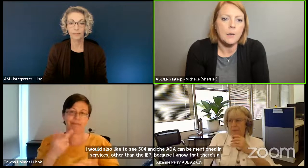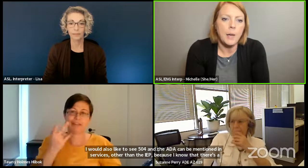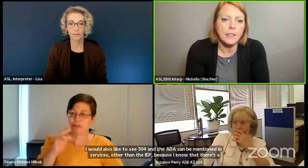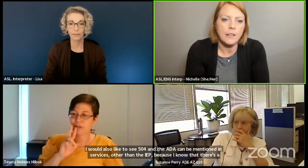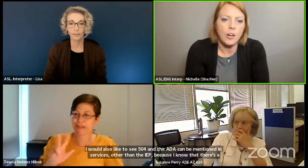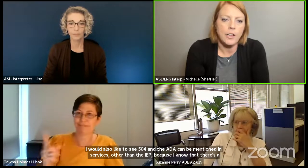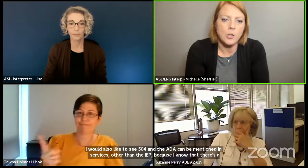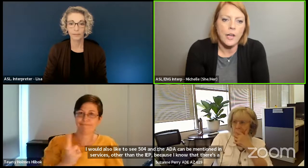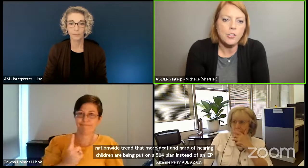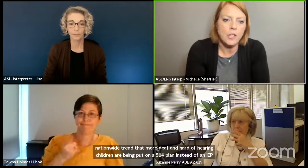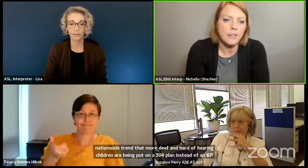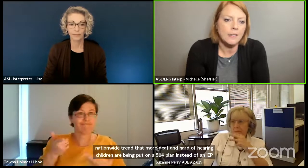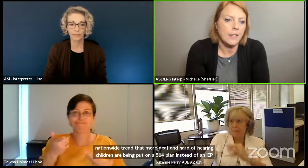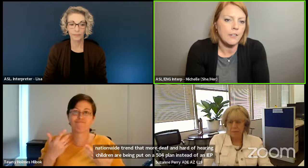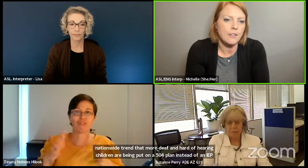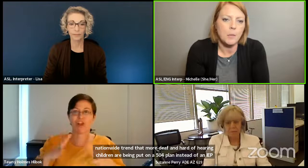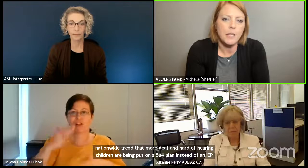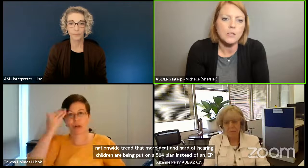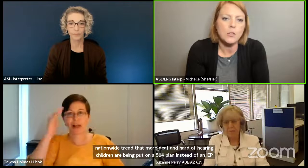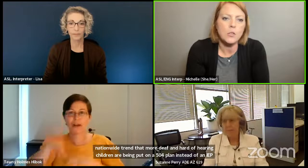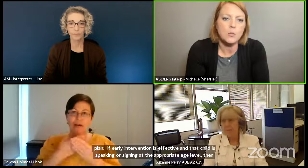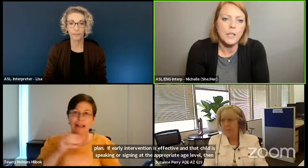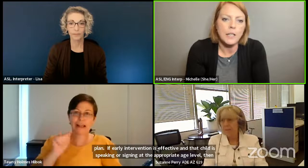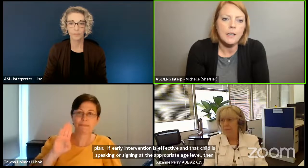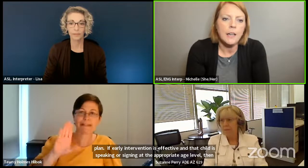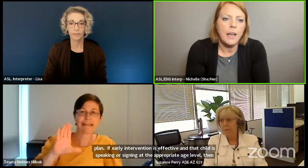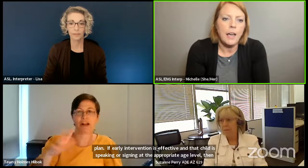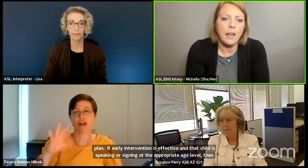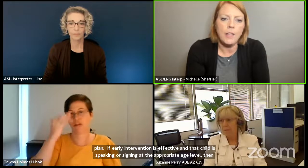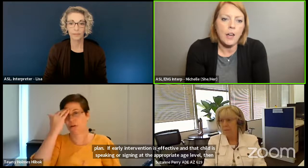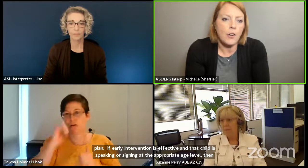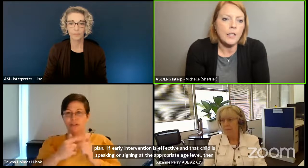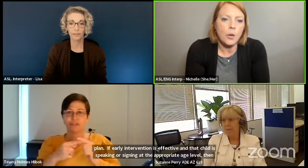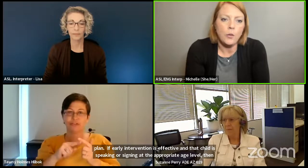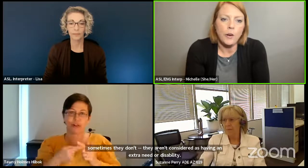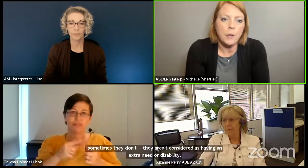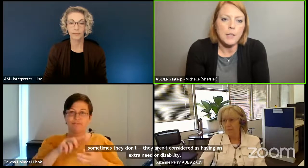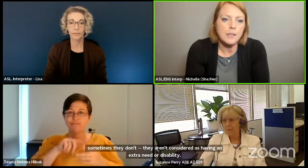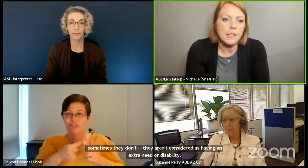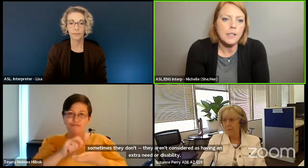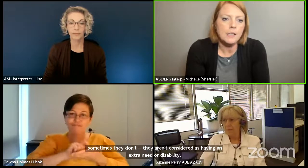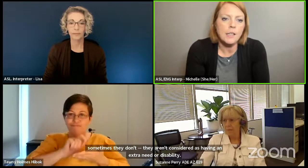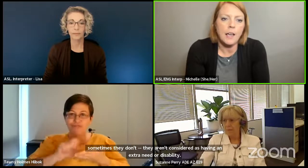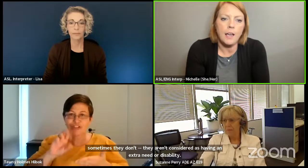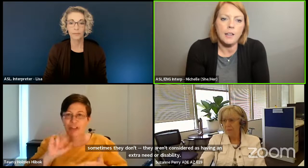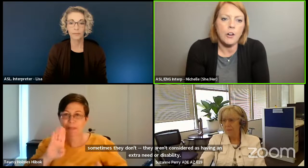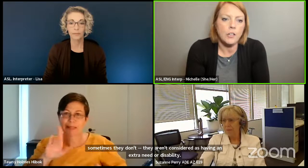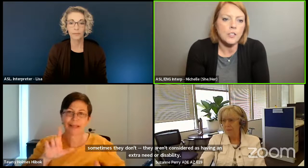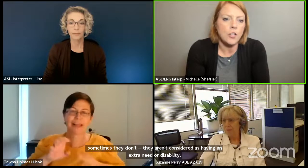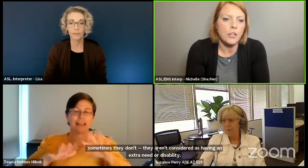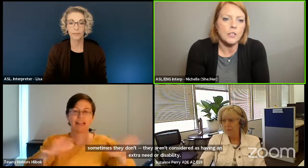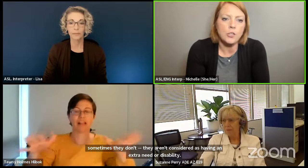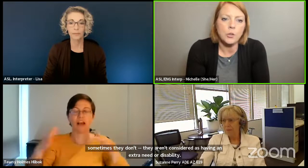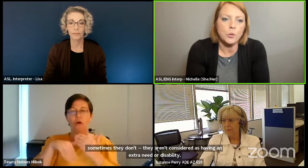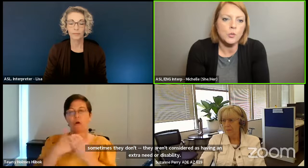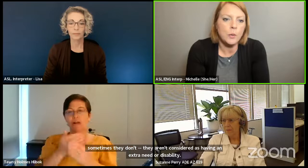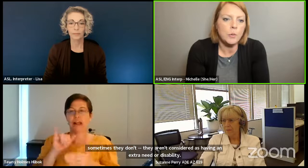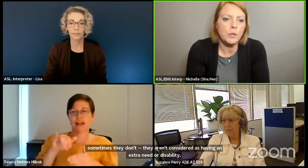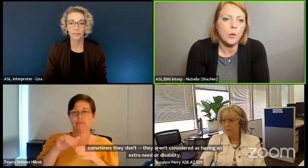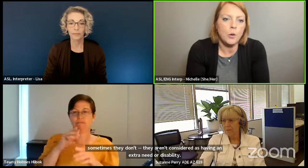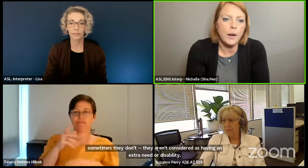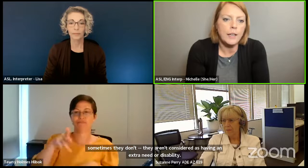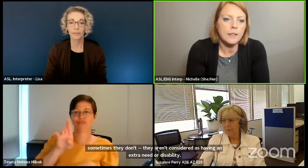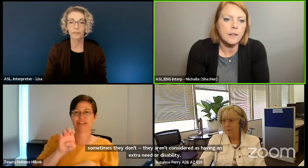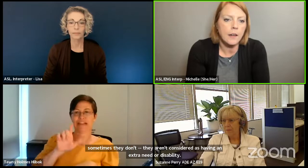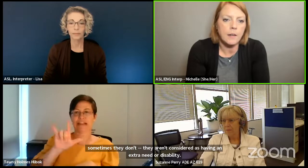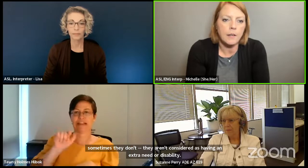it's impacting their education, like if somebody is 3 and they already know their ABCs and they've already started to